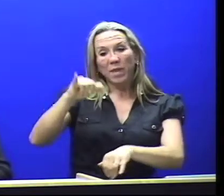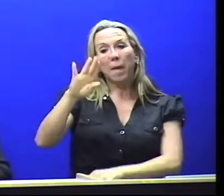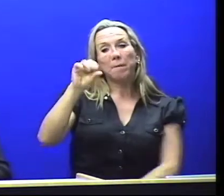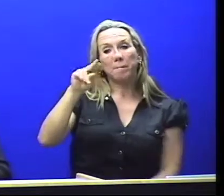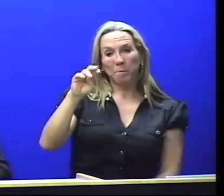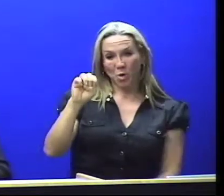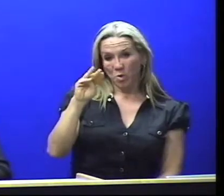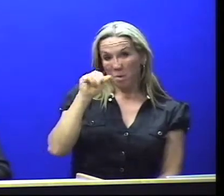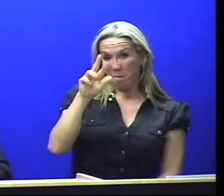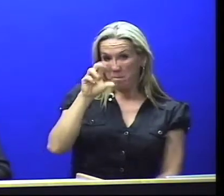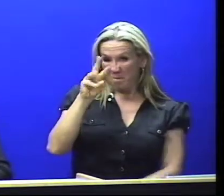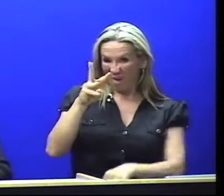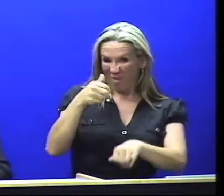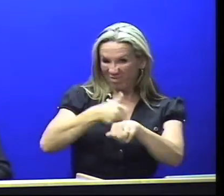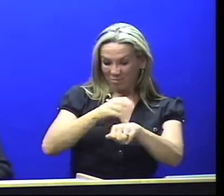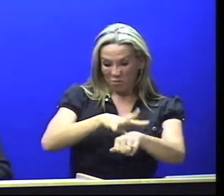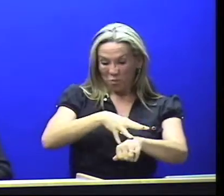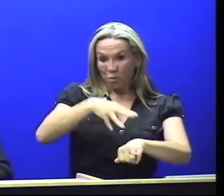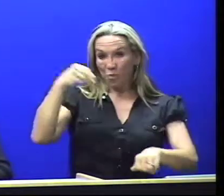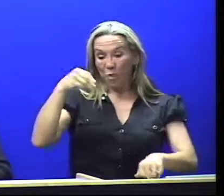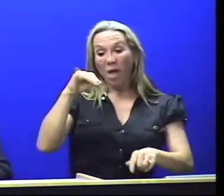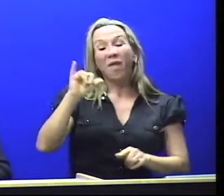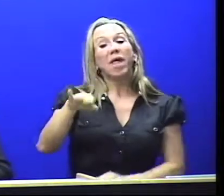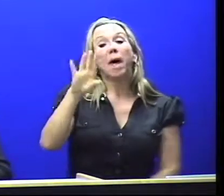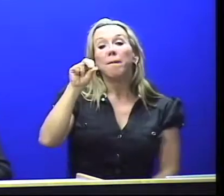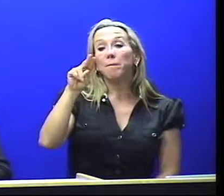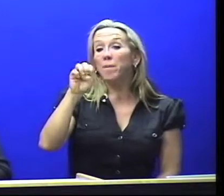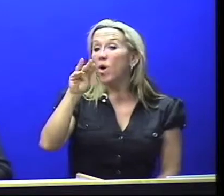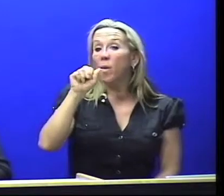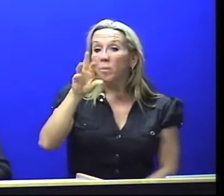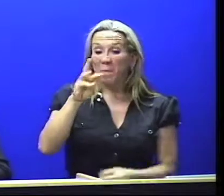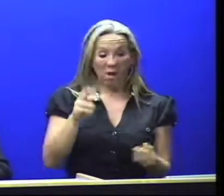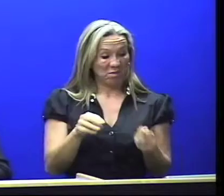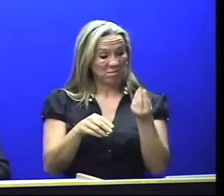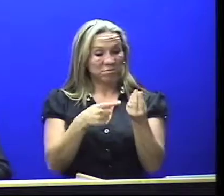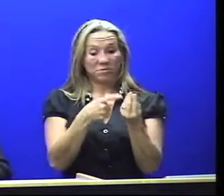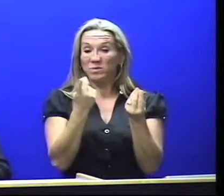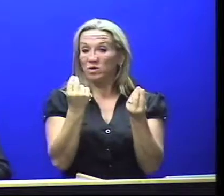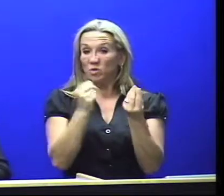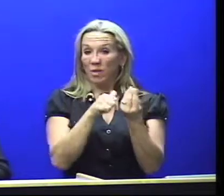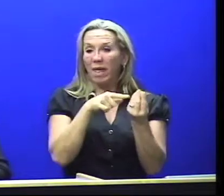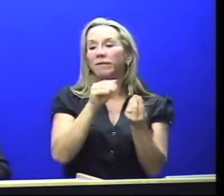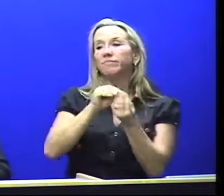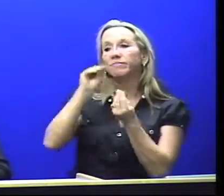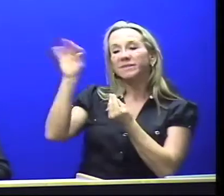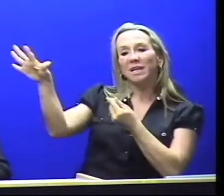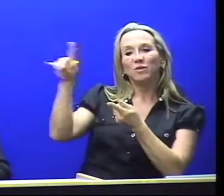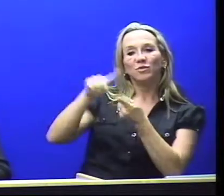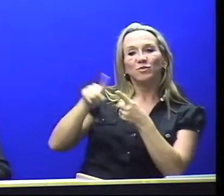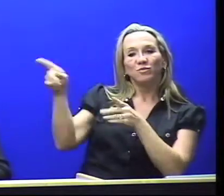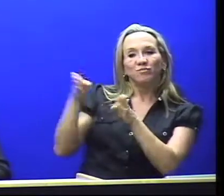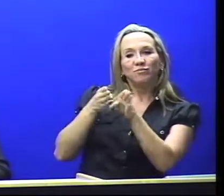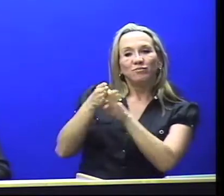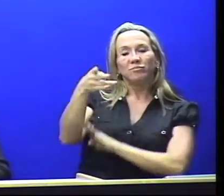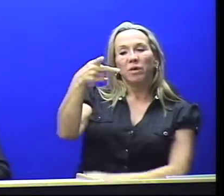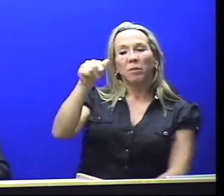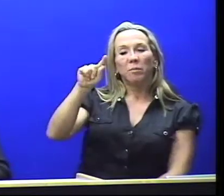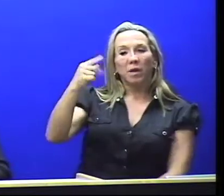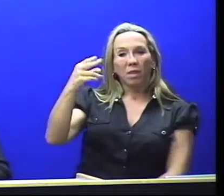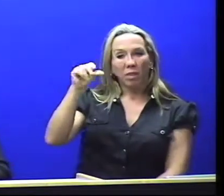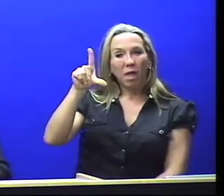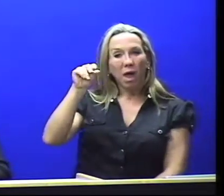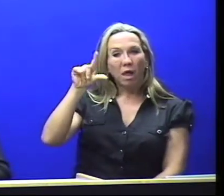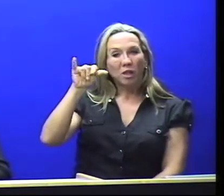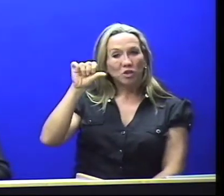marrow. And then that bone marrow is sent to the pathologist to see whether you